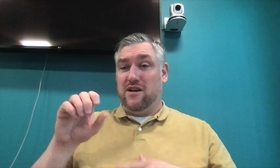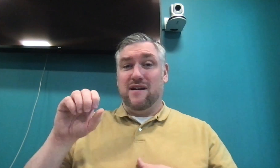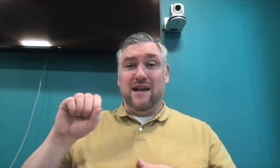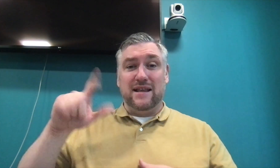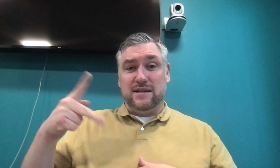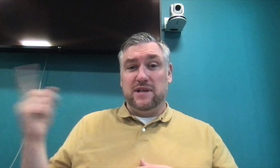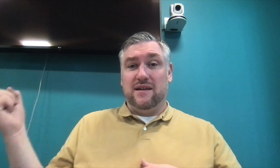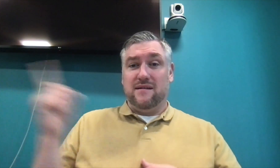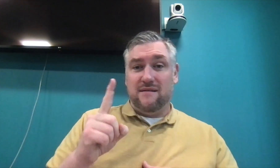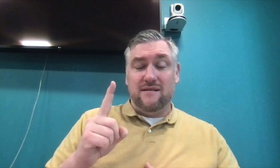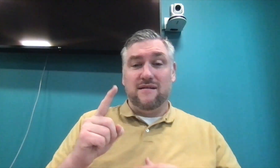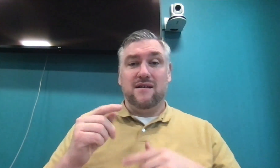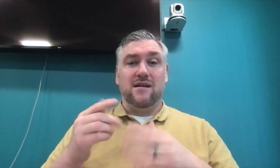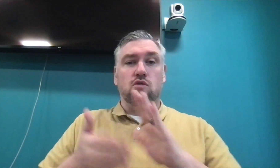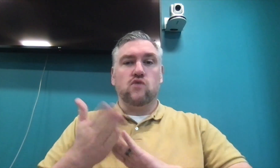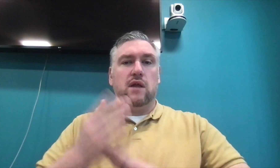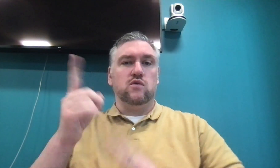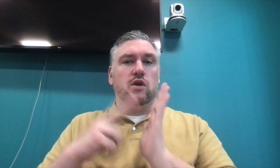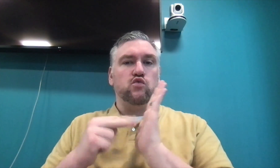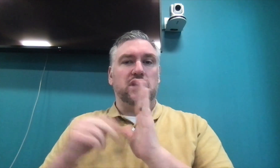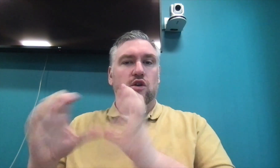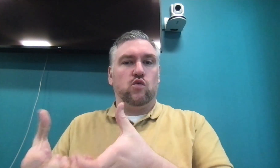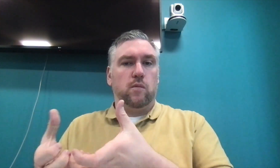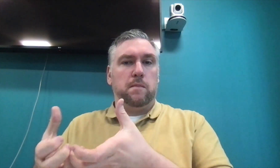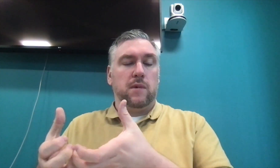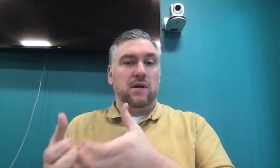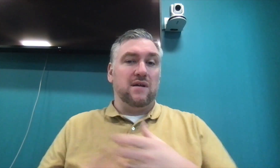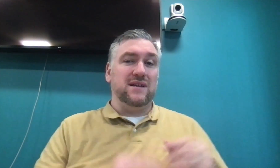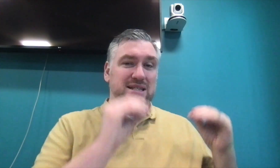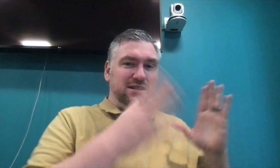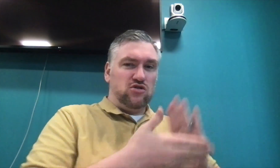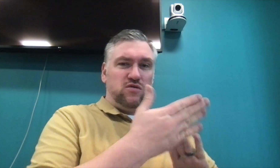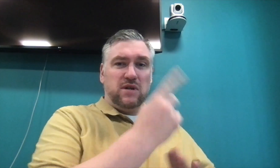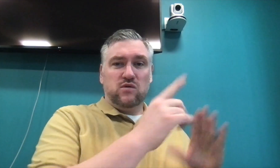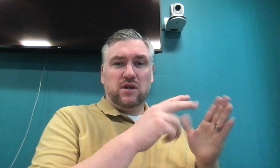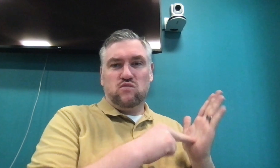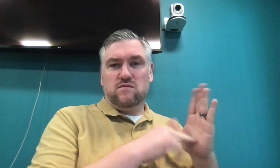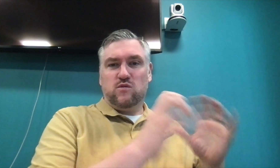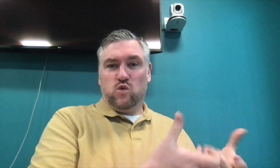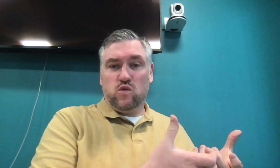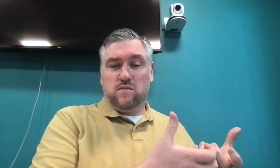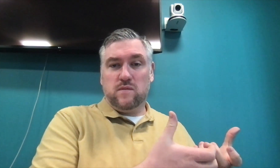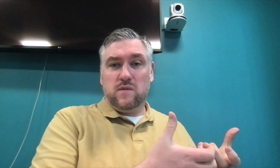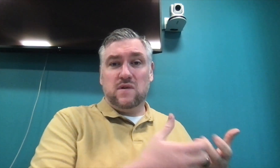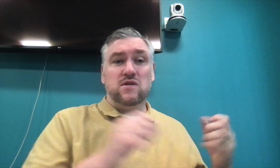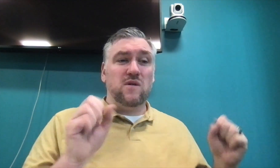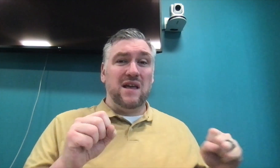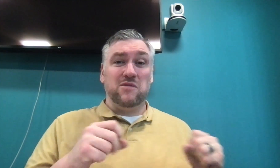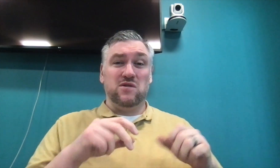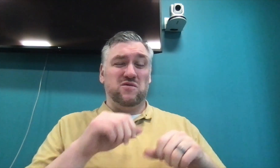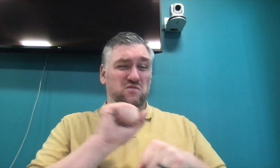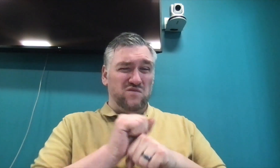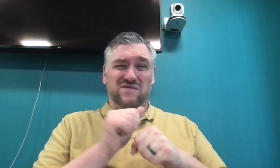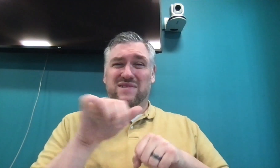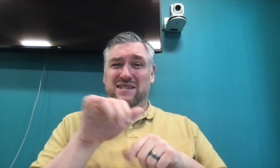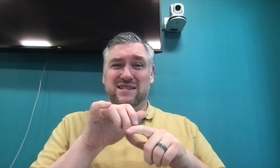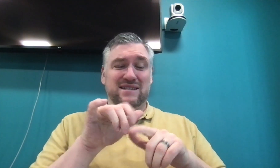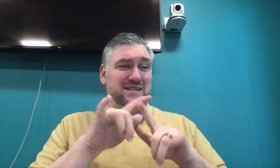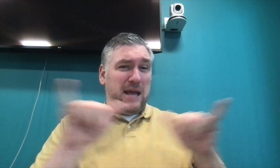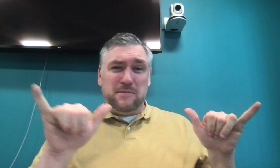a teacher where the SLP came into the class and ran a reading group, and the teacher ran a reading group. So they're working